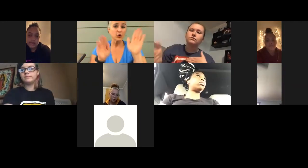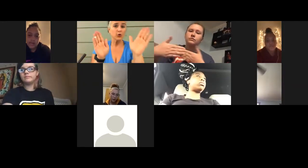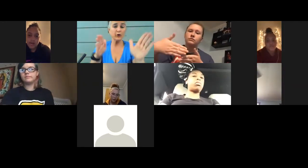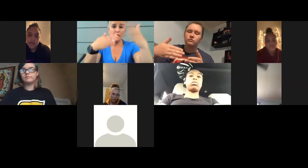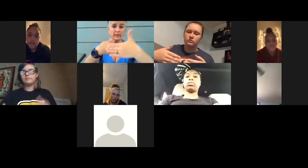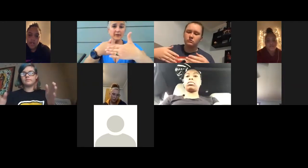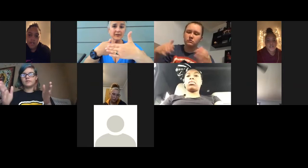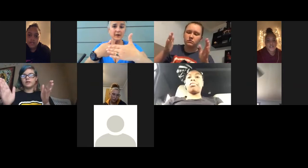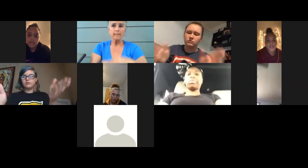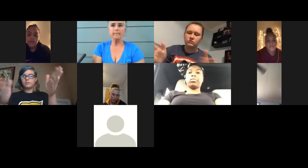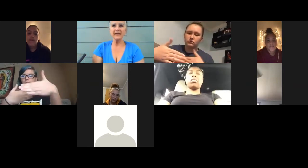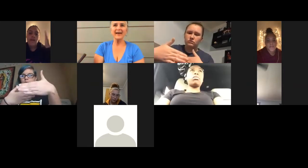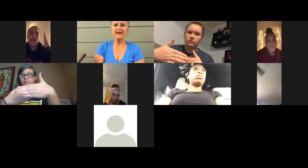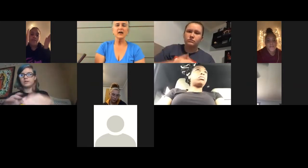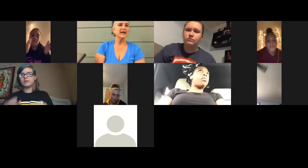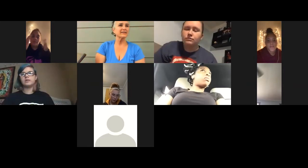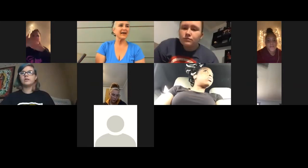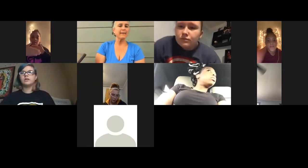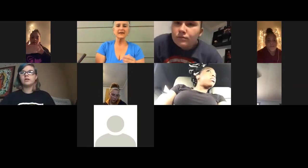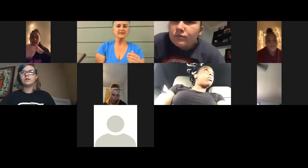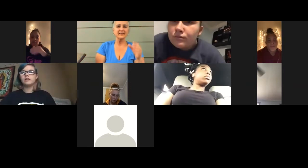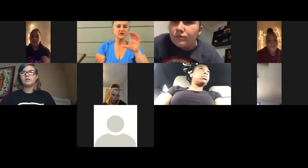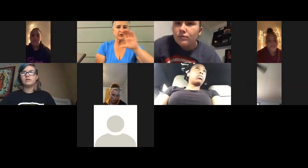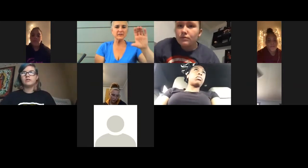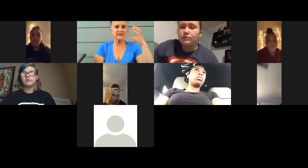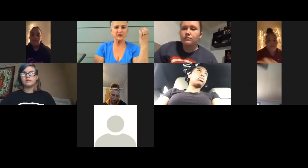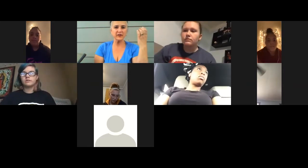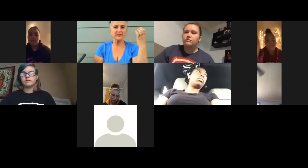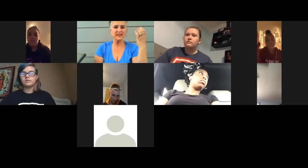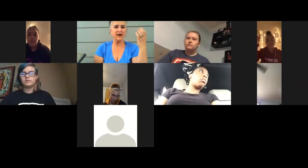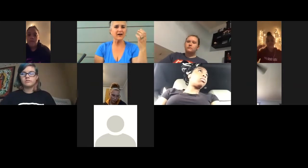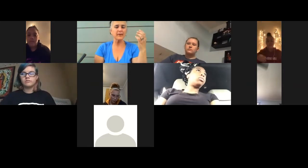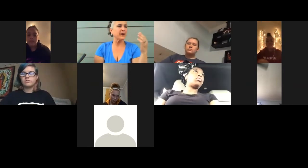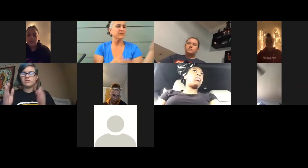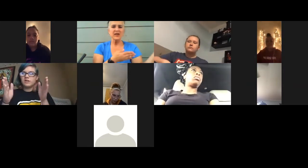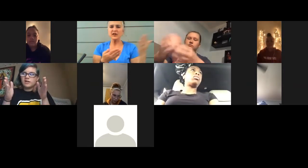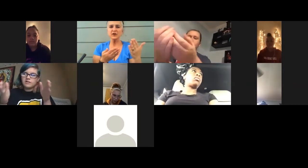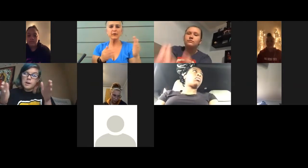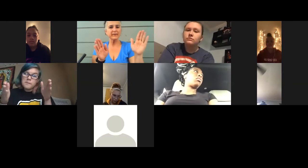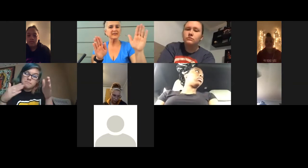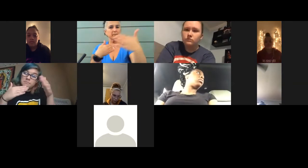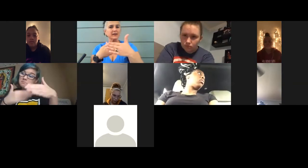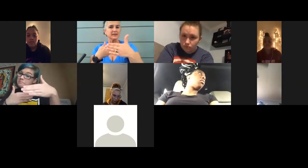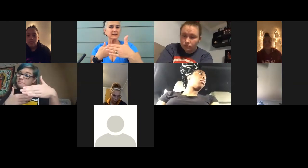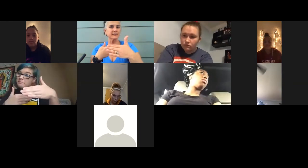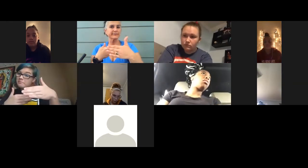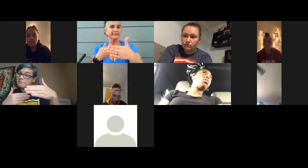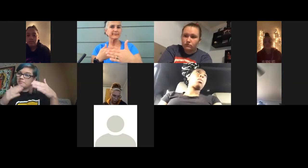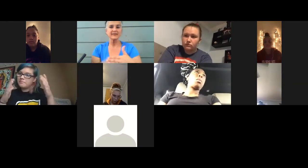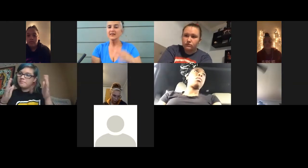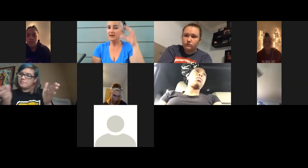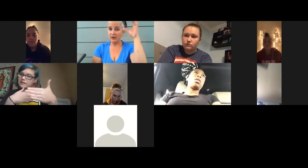box. Room, but hey, it's like it's Christmas. It's Christmas time. Can you bring me some